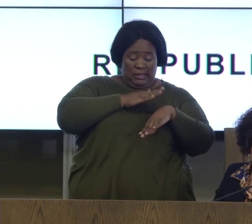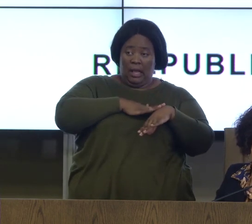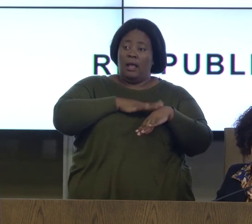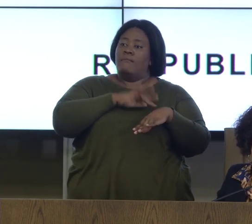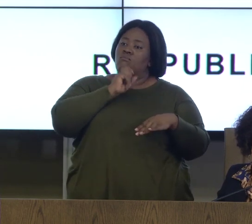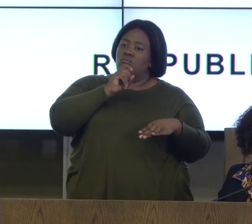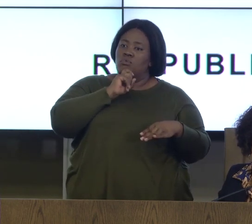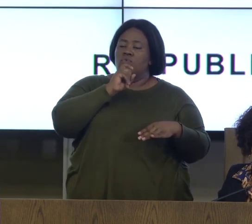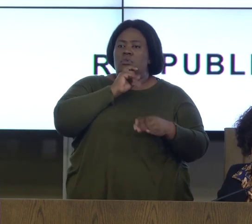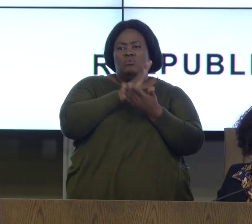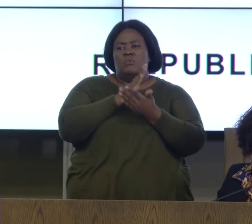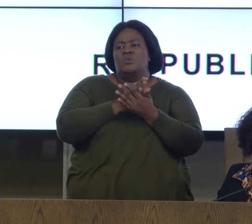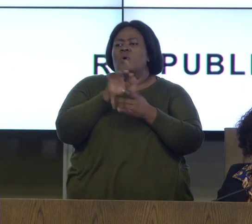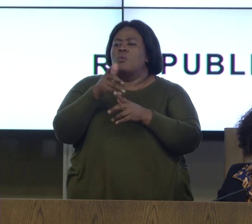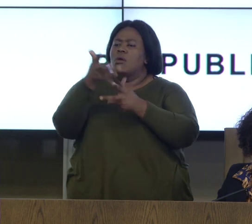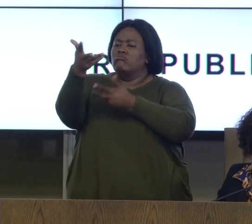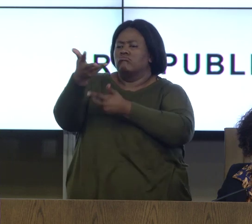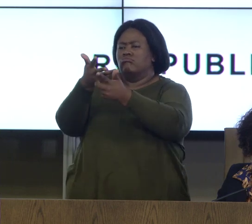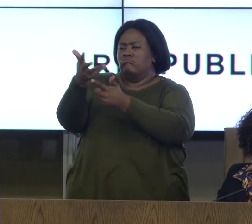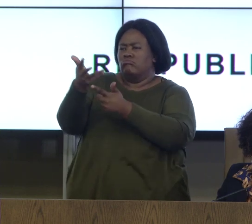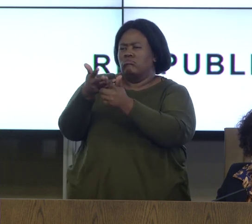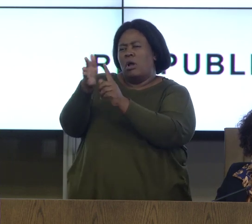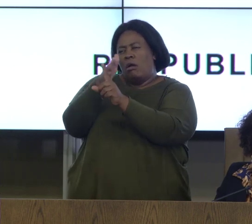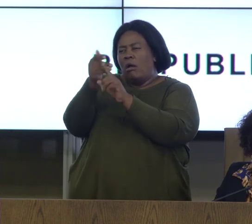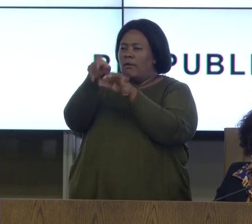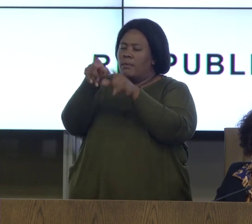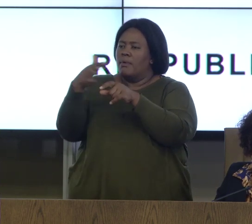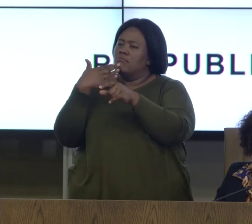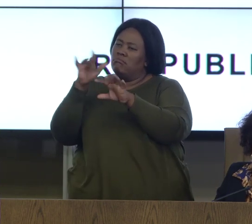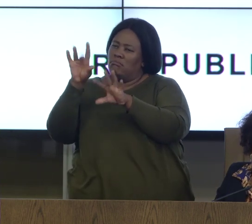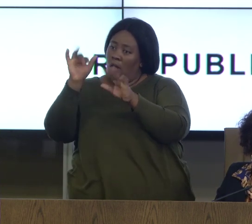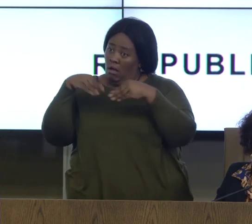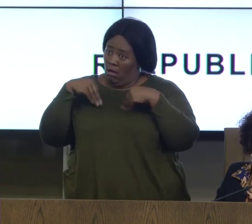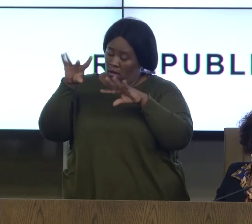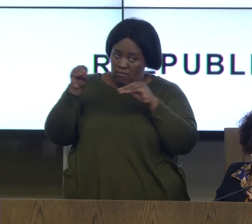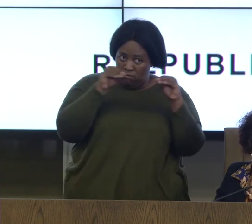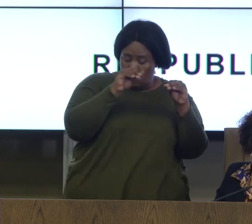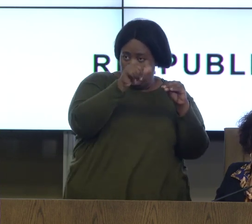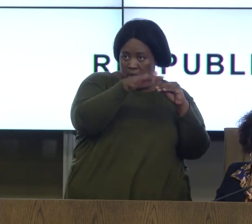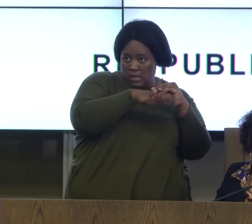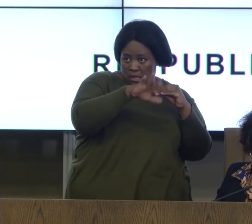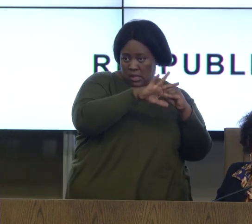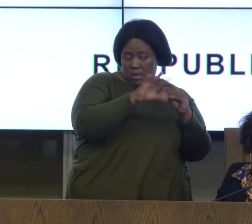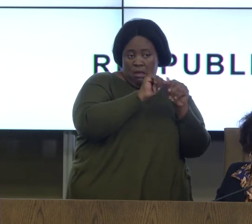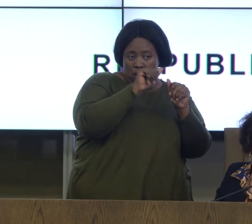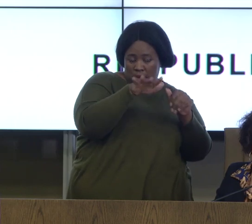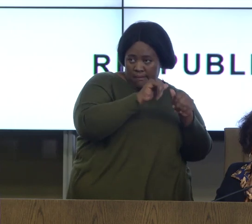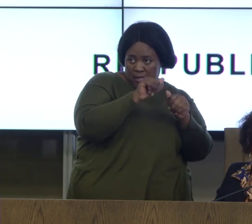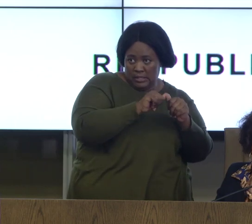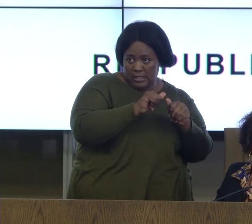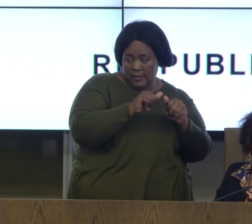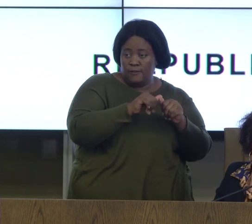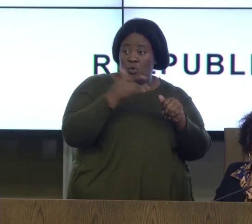with persuading the people we have in the informal settlements. When we are certain that they are willing to leave